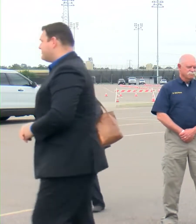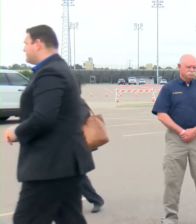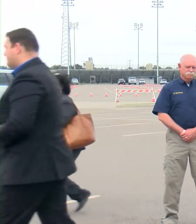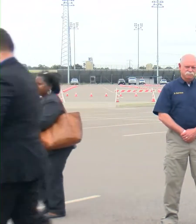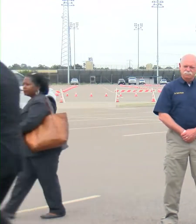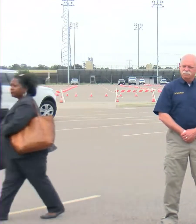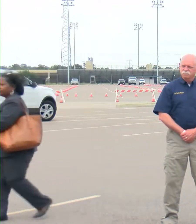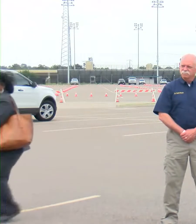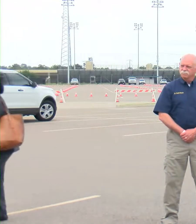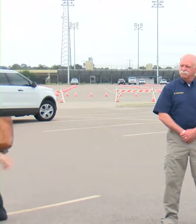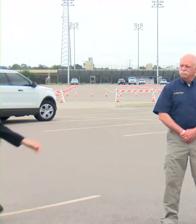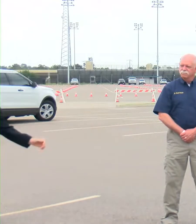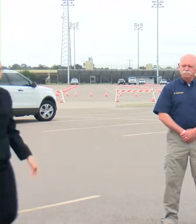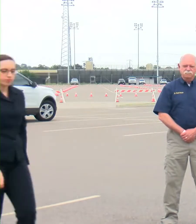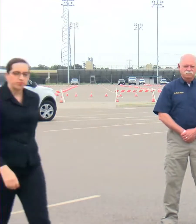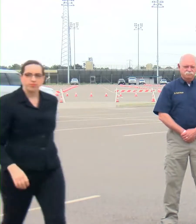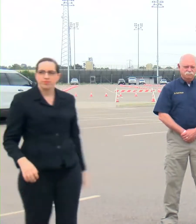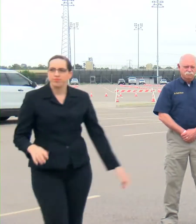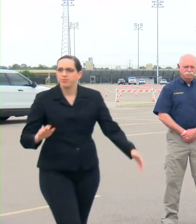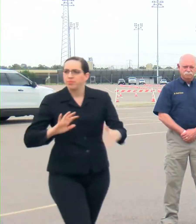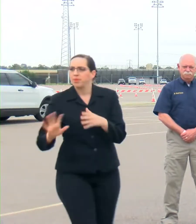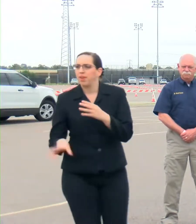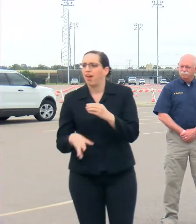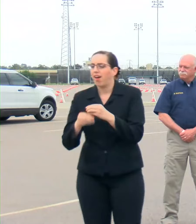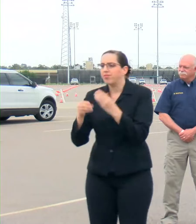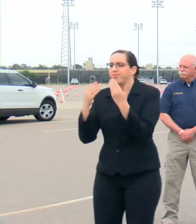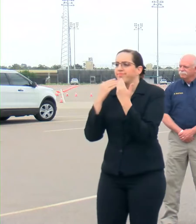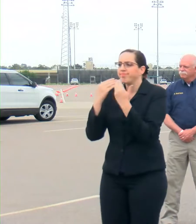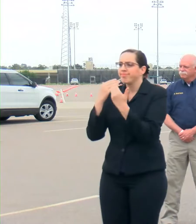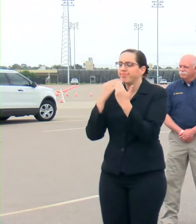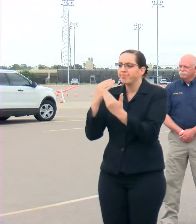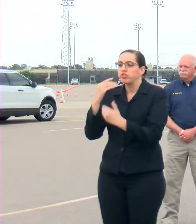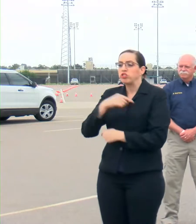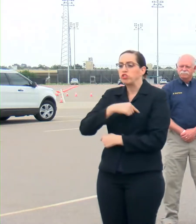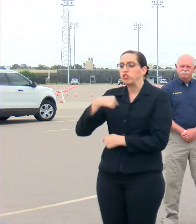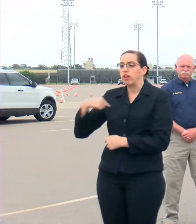And let me thank Shanghai, China, because